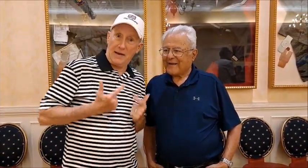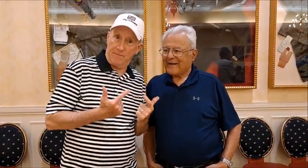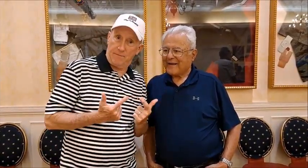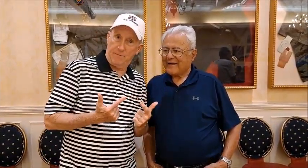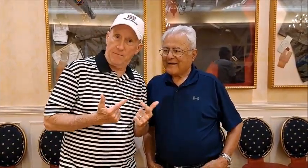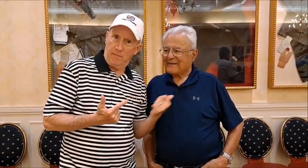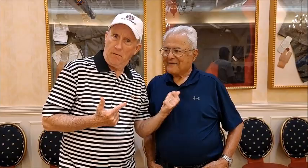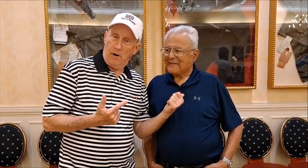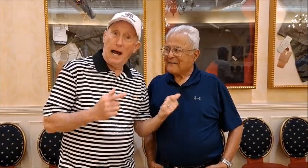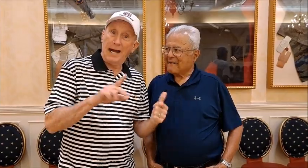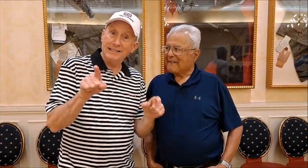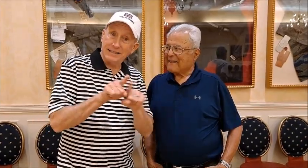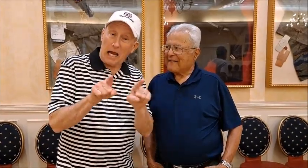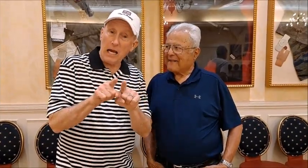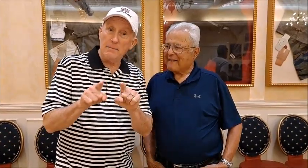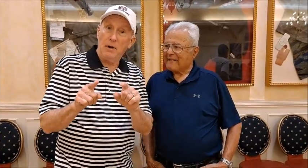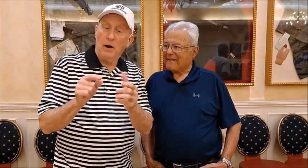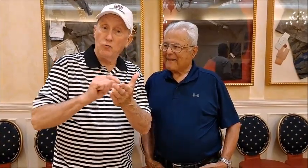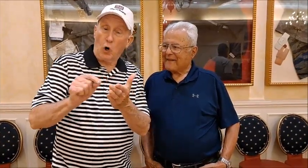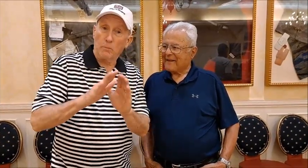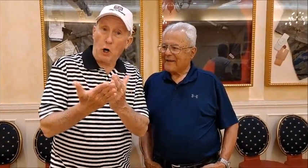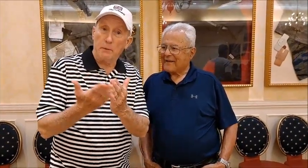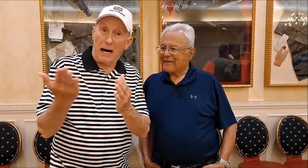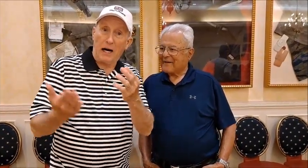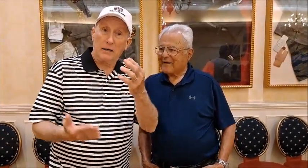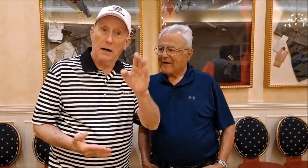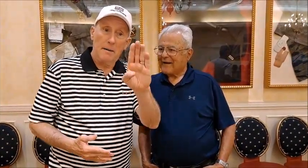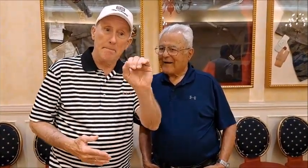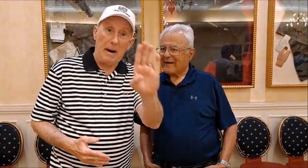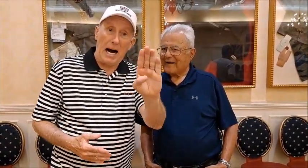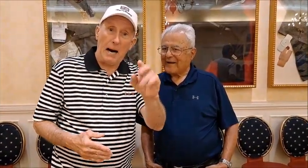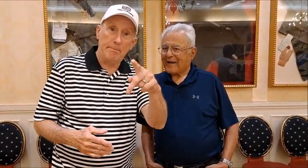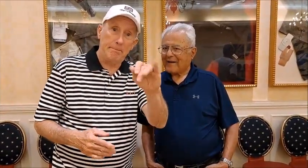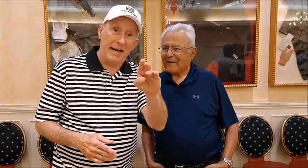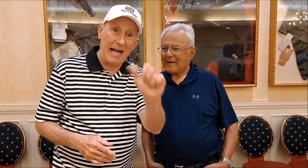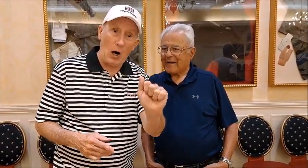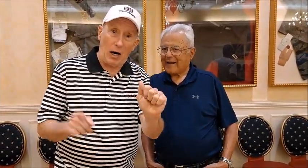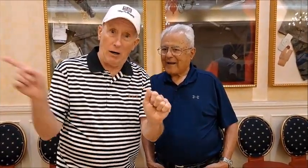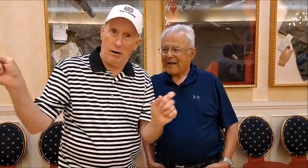life. And Thane wrote a book about Bob Panera.